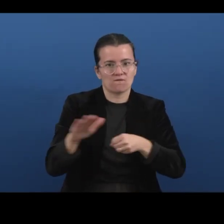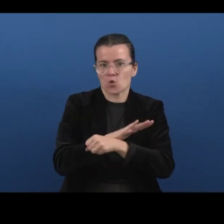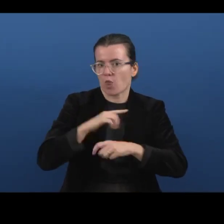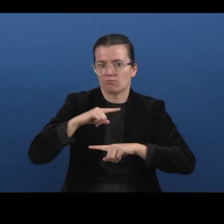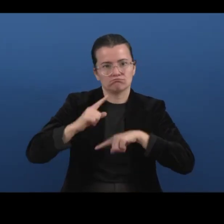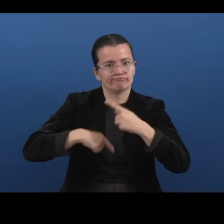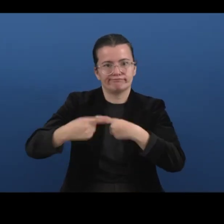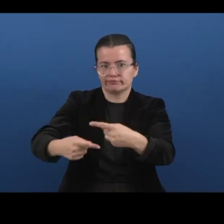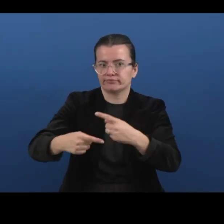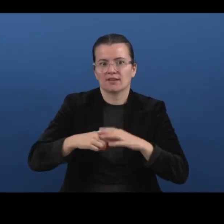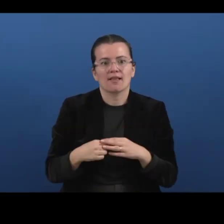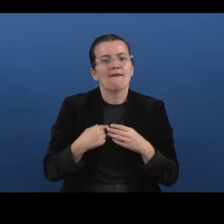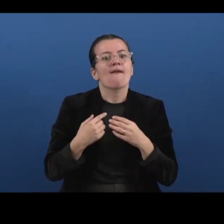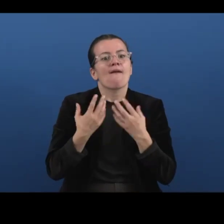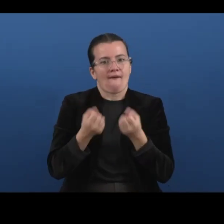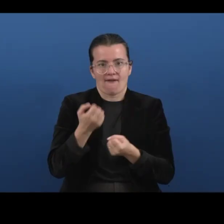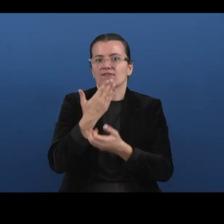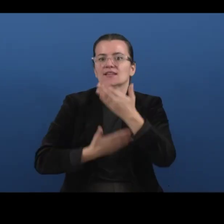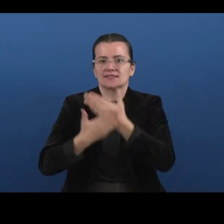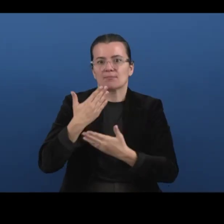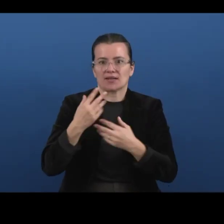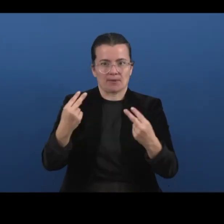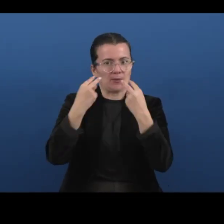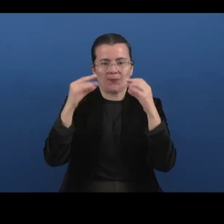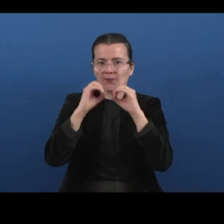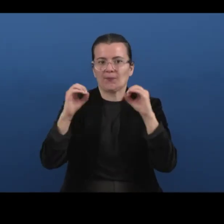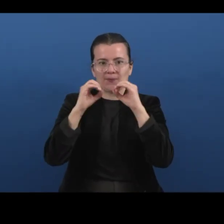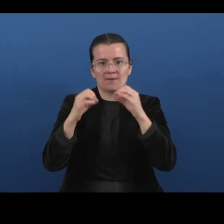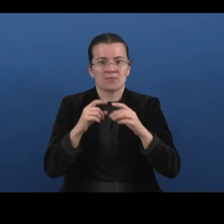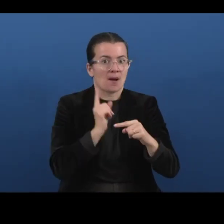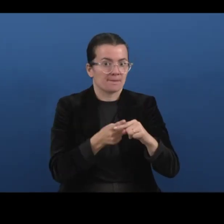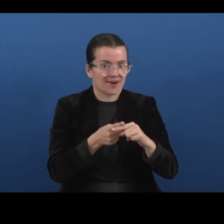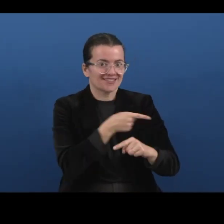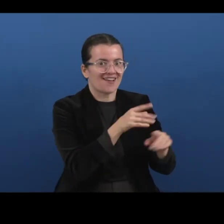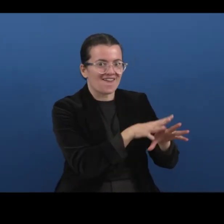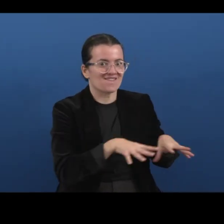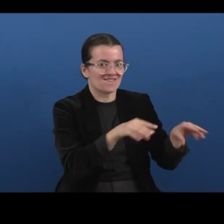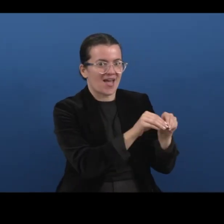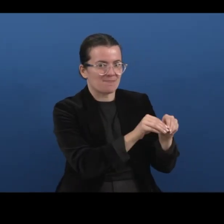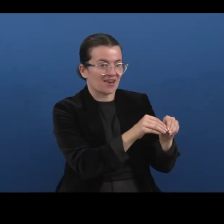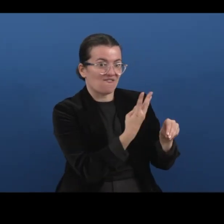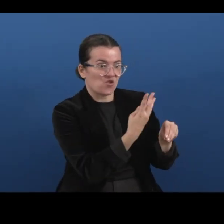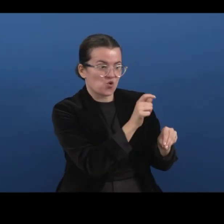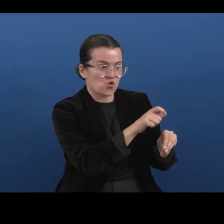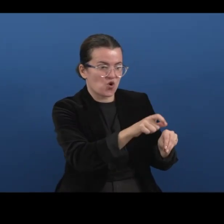but I also care for 4 members of my family. So this is really, really important to me. My mum has dementia,